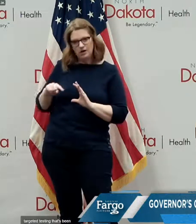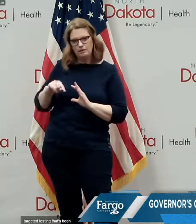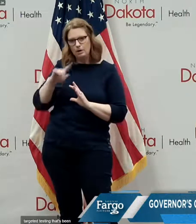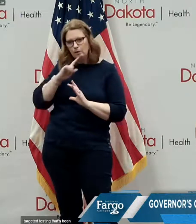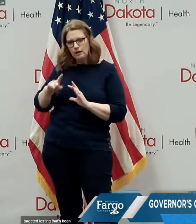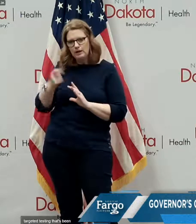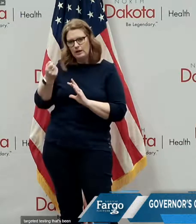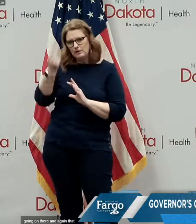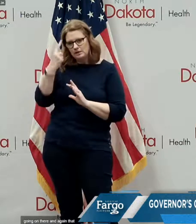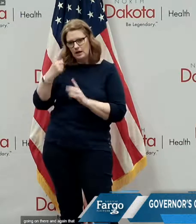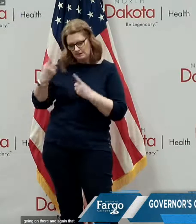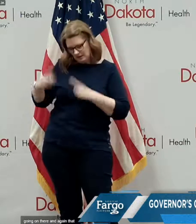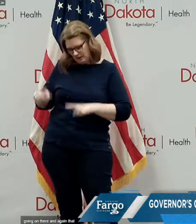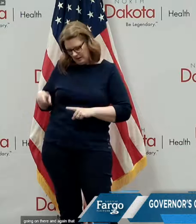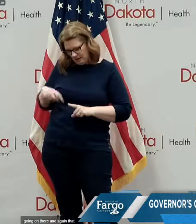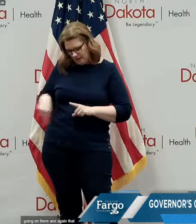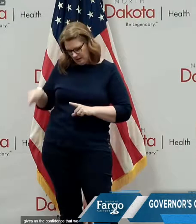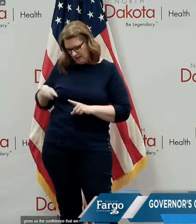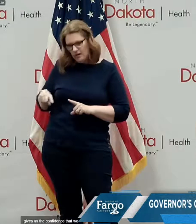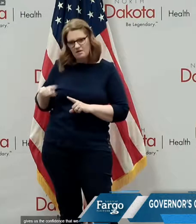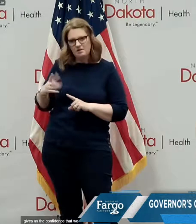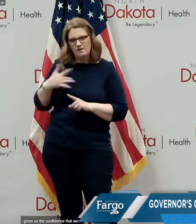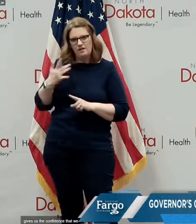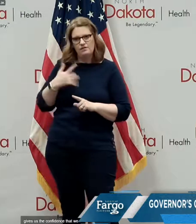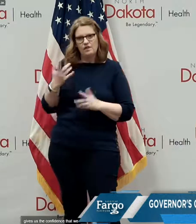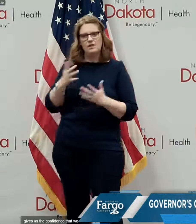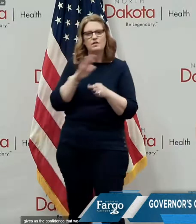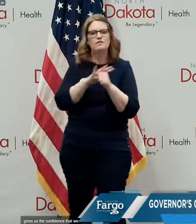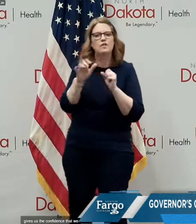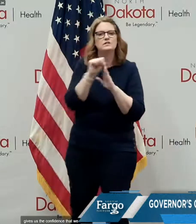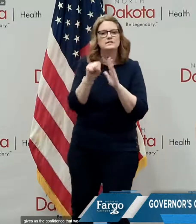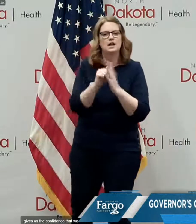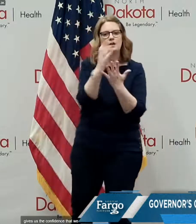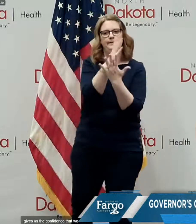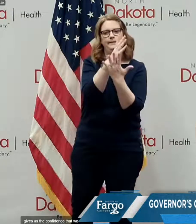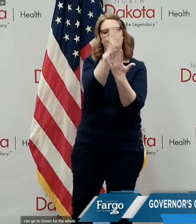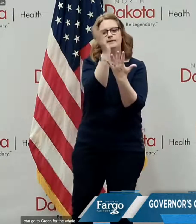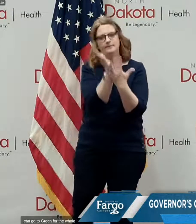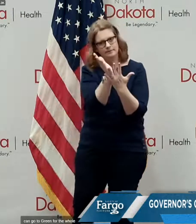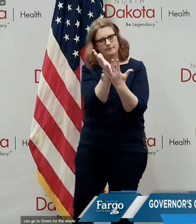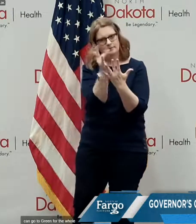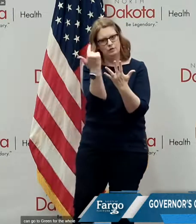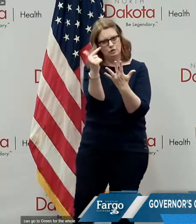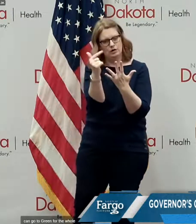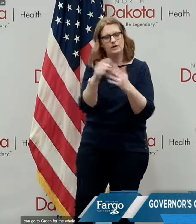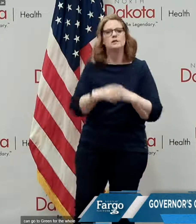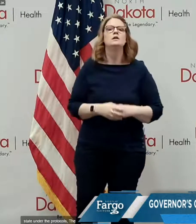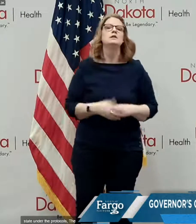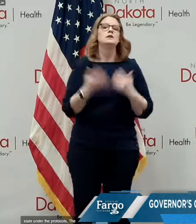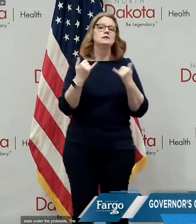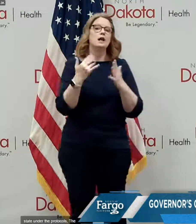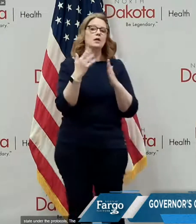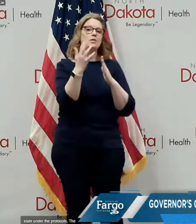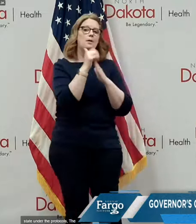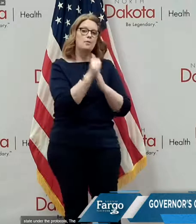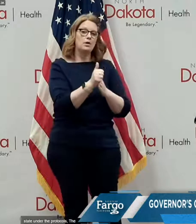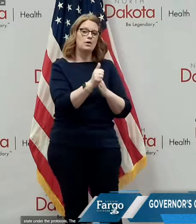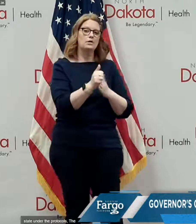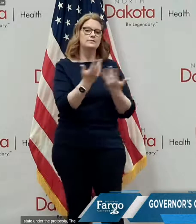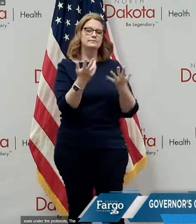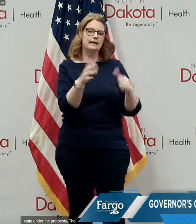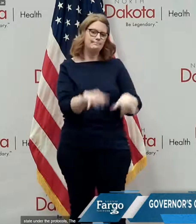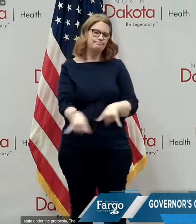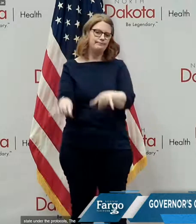us the confidence that we can go to green for the whole state. Under the protocols, the North Dakota, there's what we call the